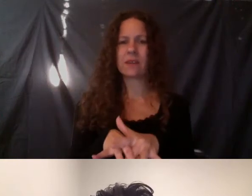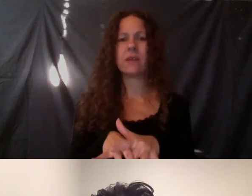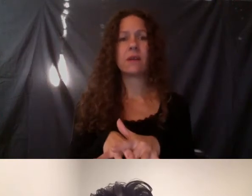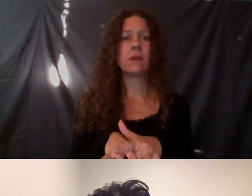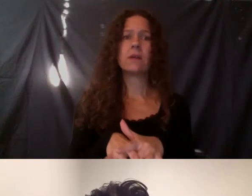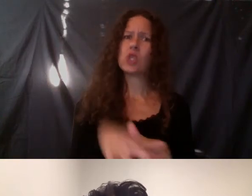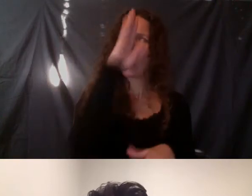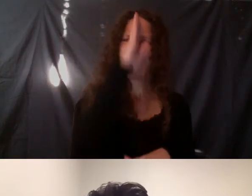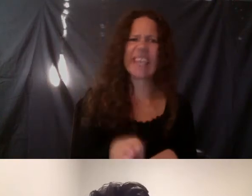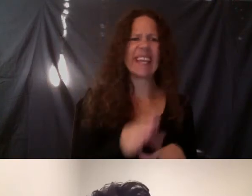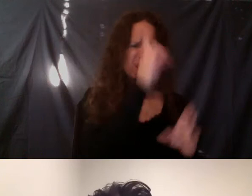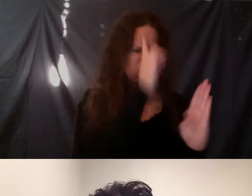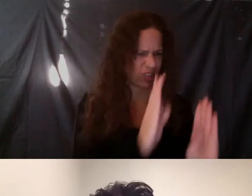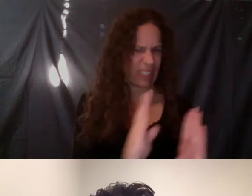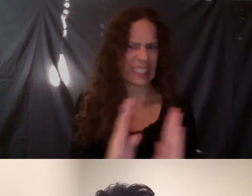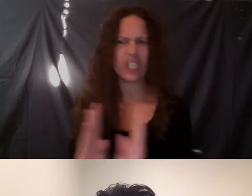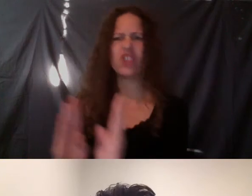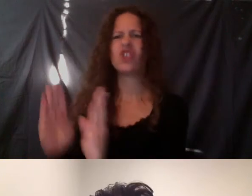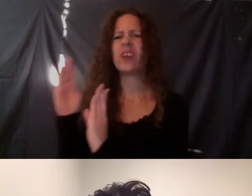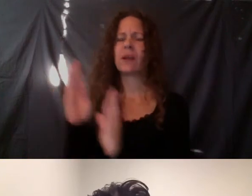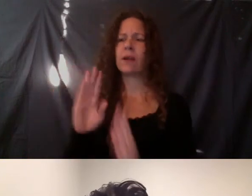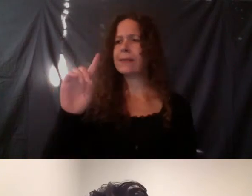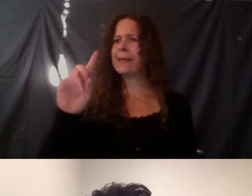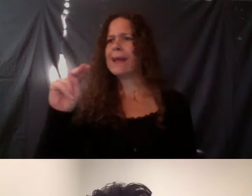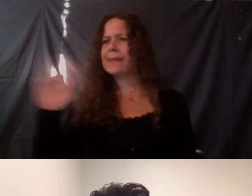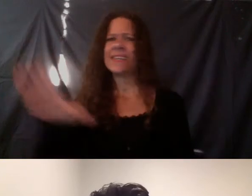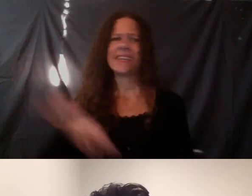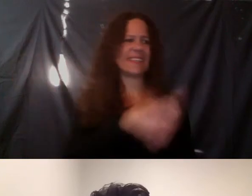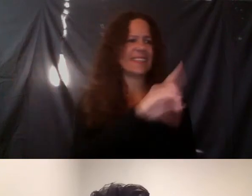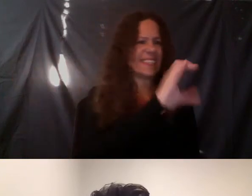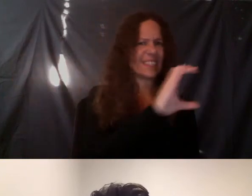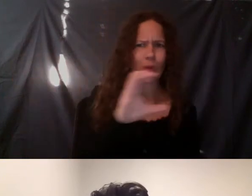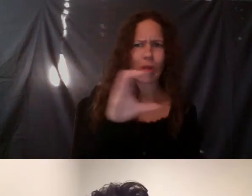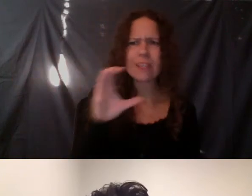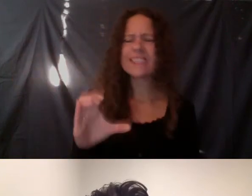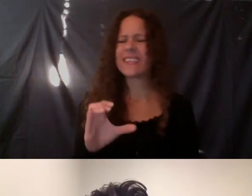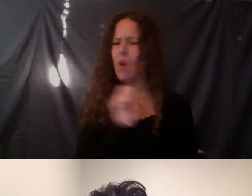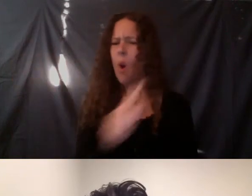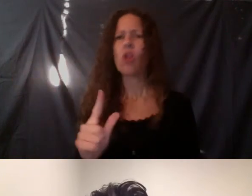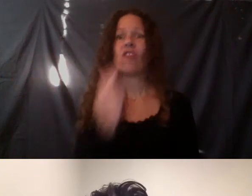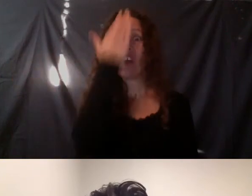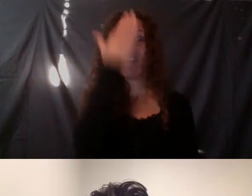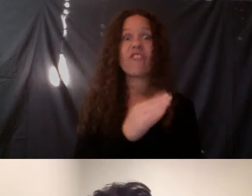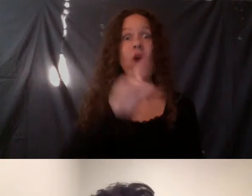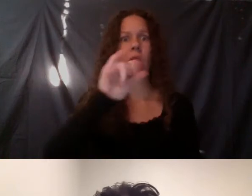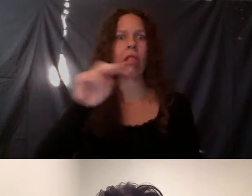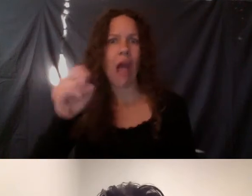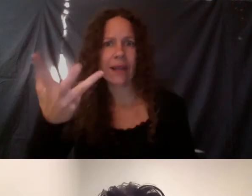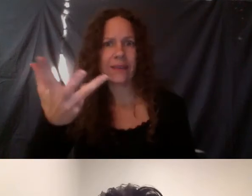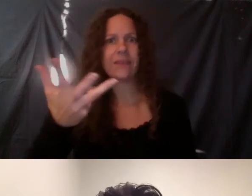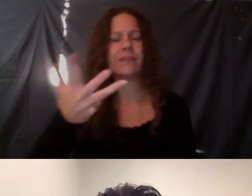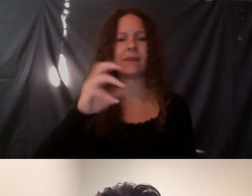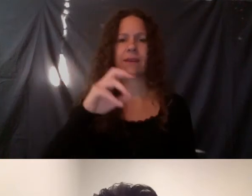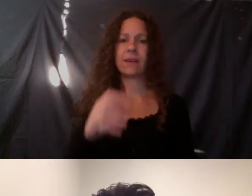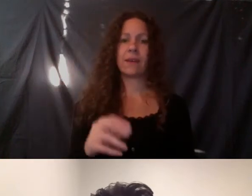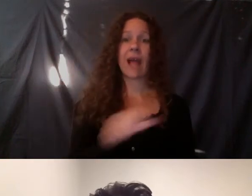partners, including the DNC, the DCCC, all of our frontline congressional campaigns, and our Assembly and